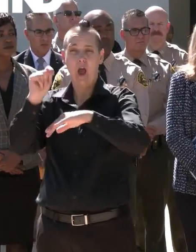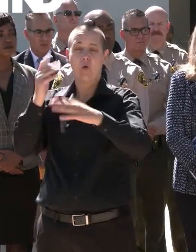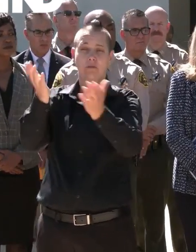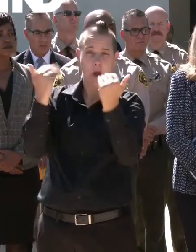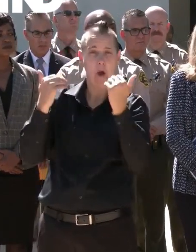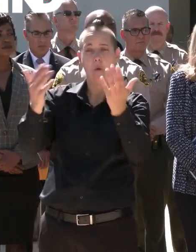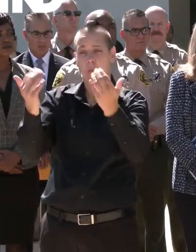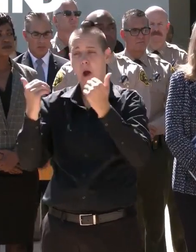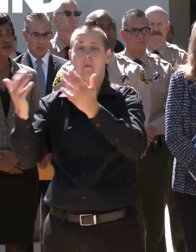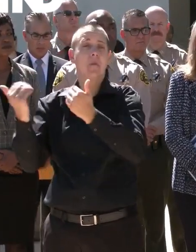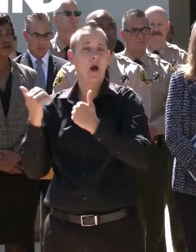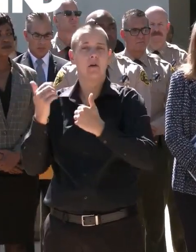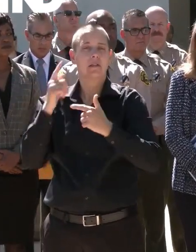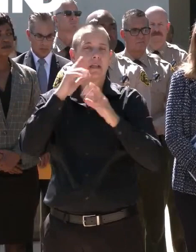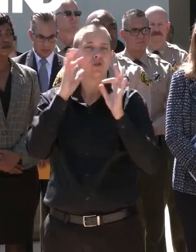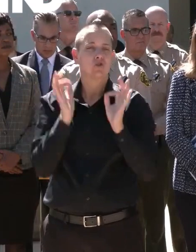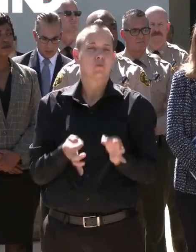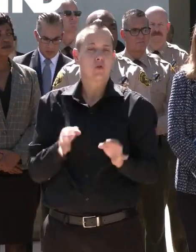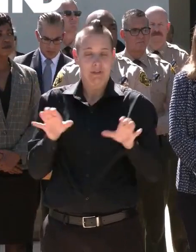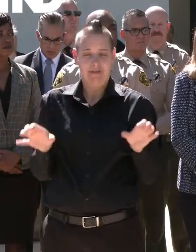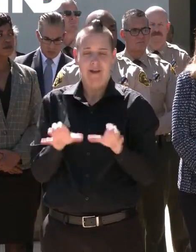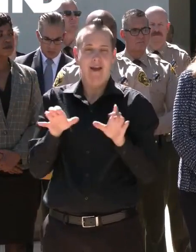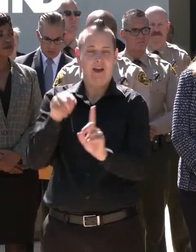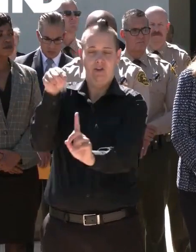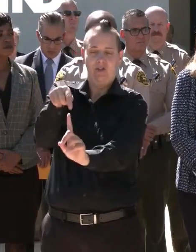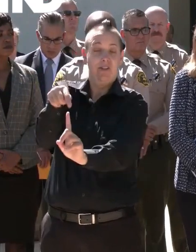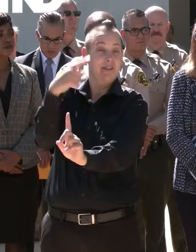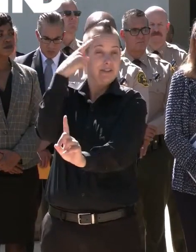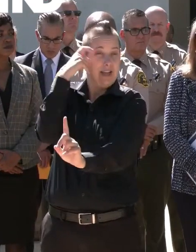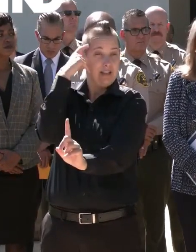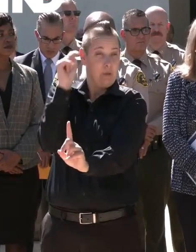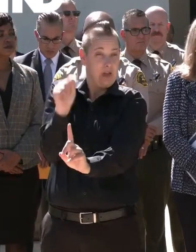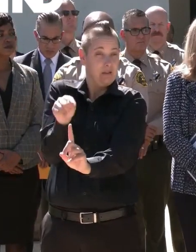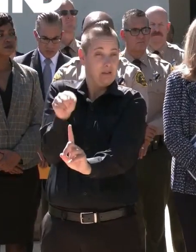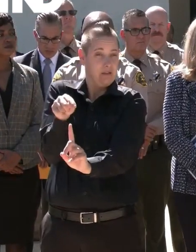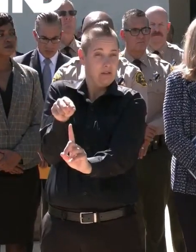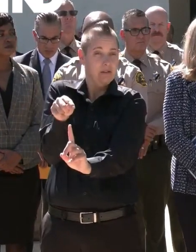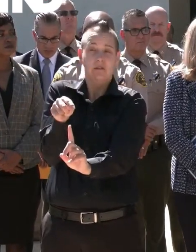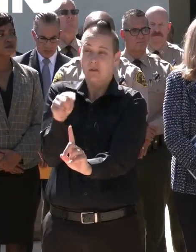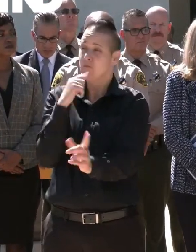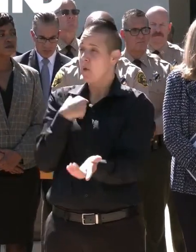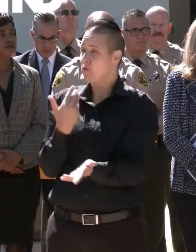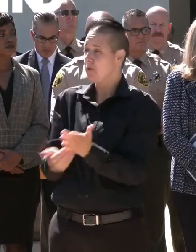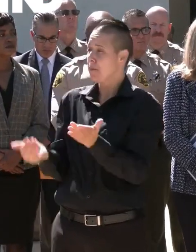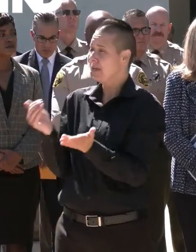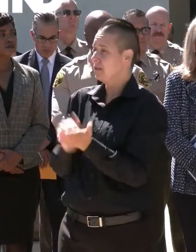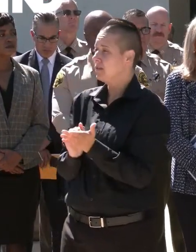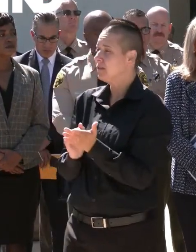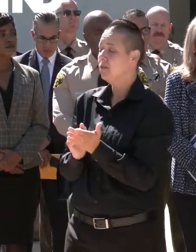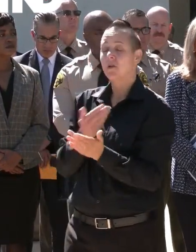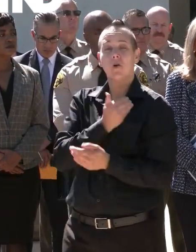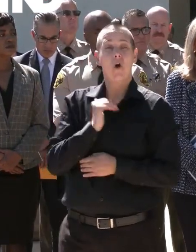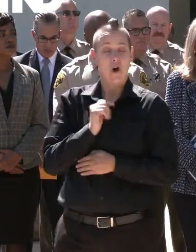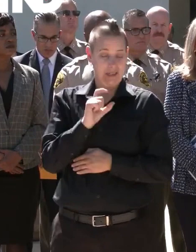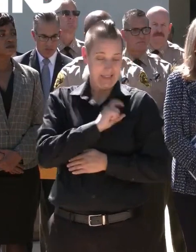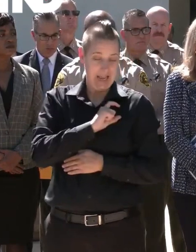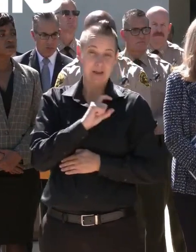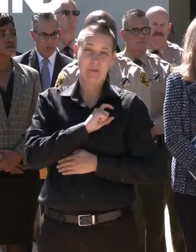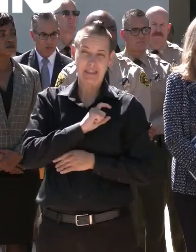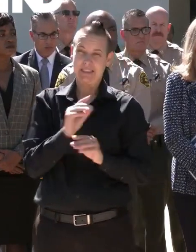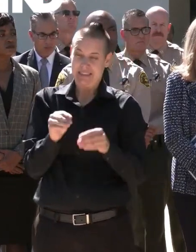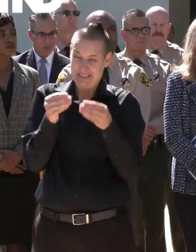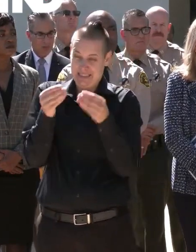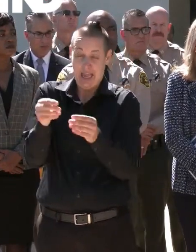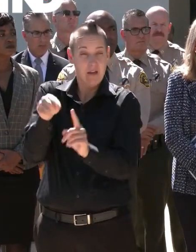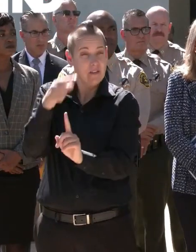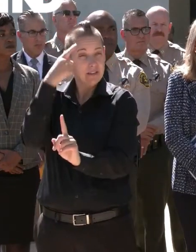peacefully. A lot of that determines of the actions of the suspect, but I'm gonna repeat this. Our deputies gave